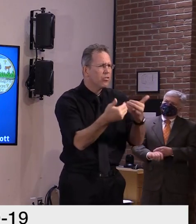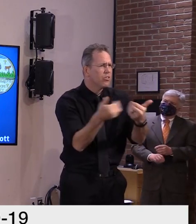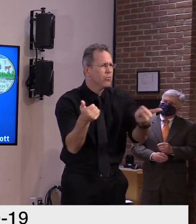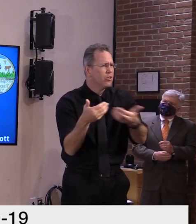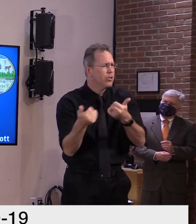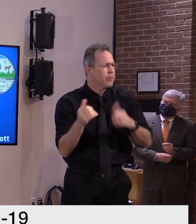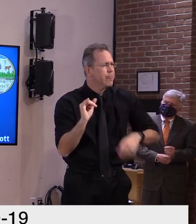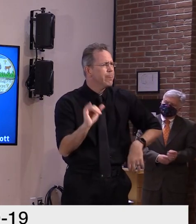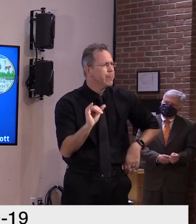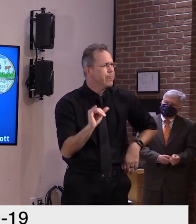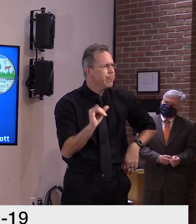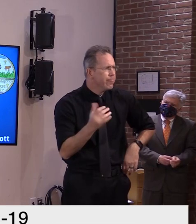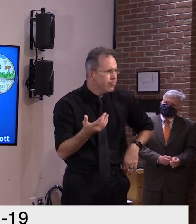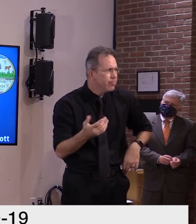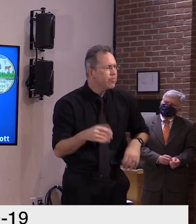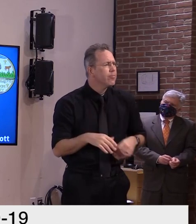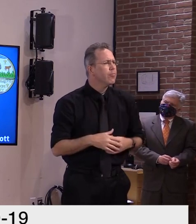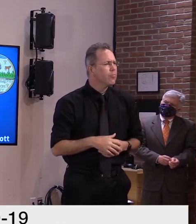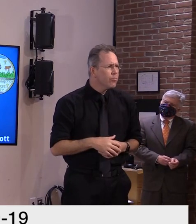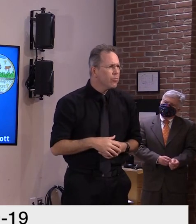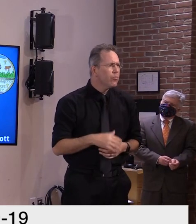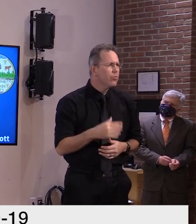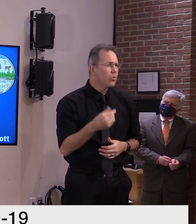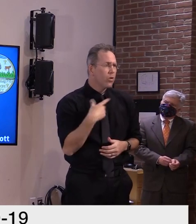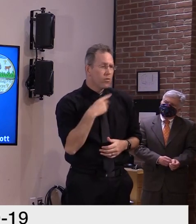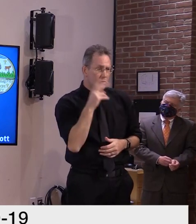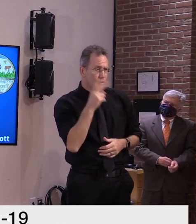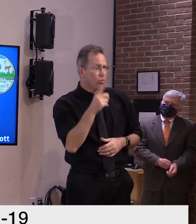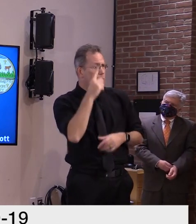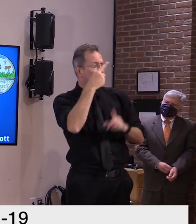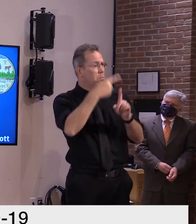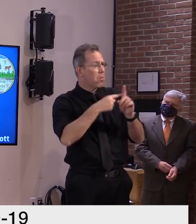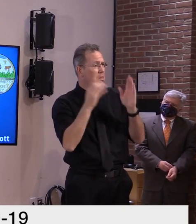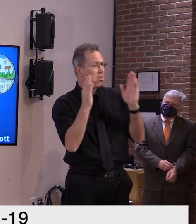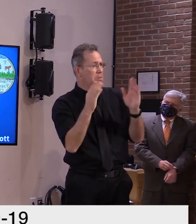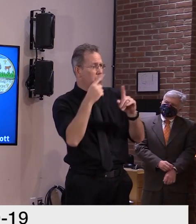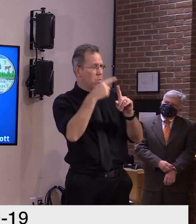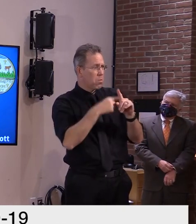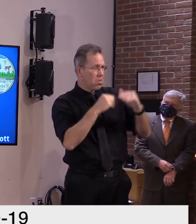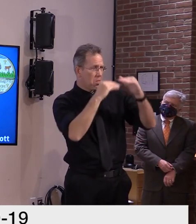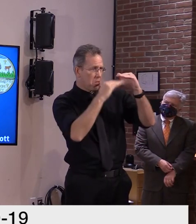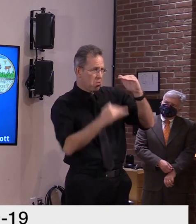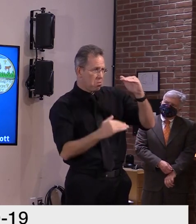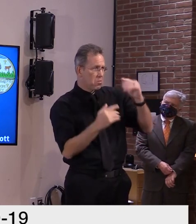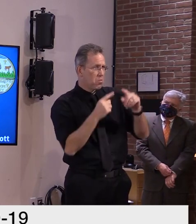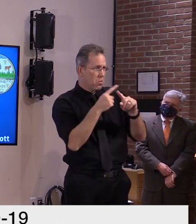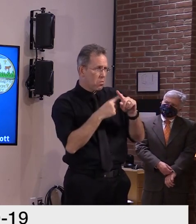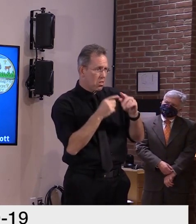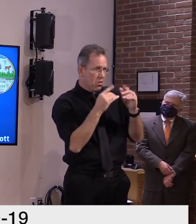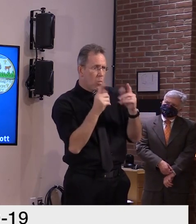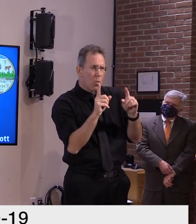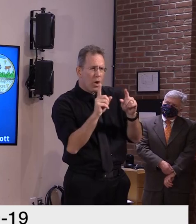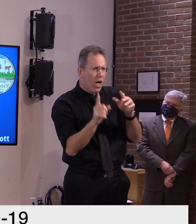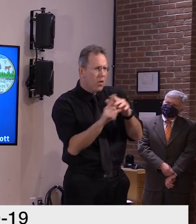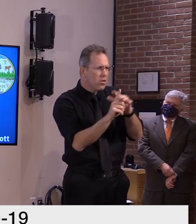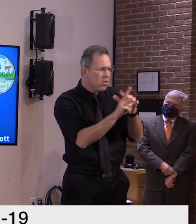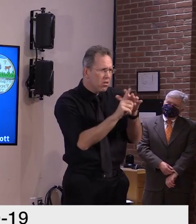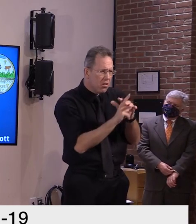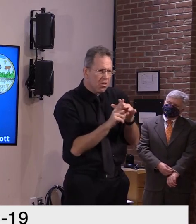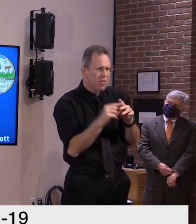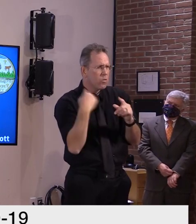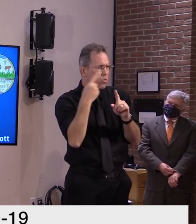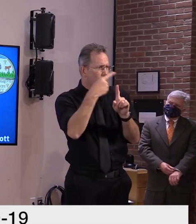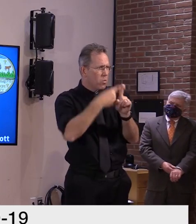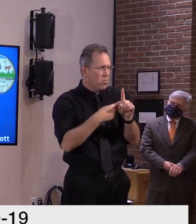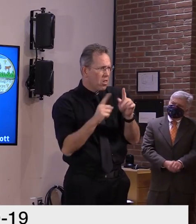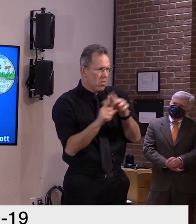cases over the course of a month, that we understand, for cases that we understand where there might